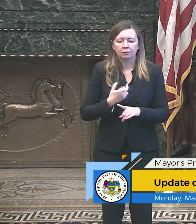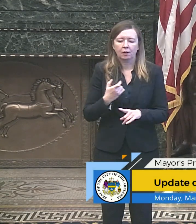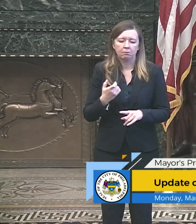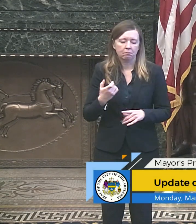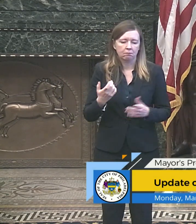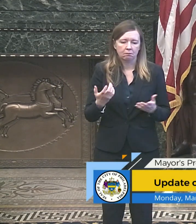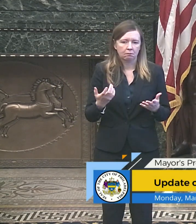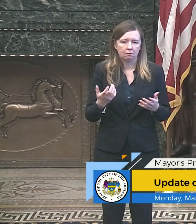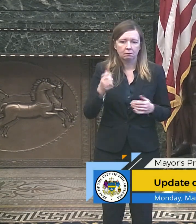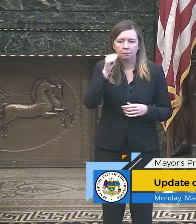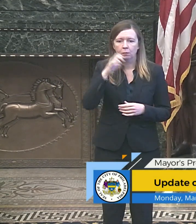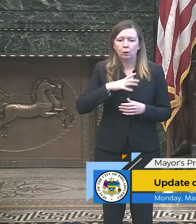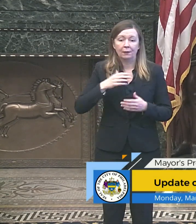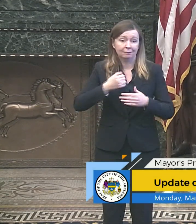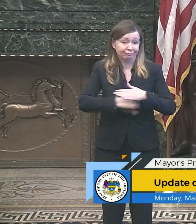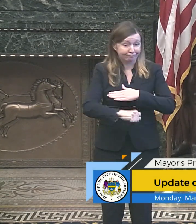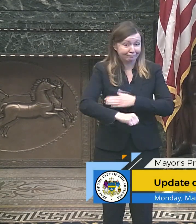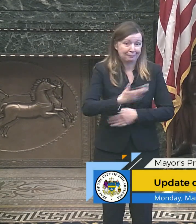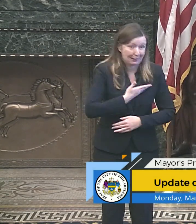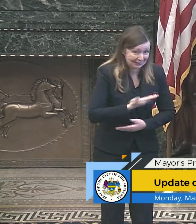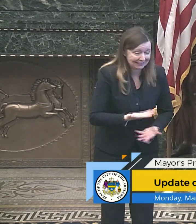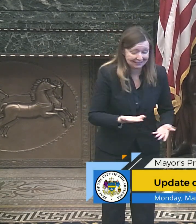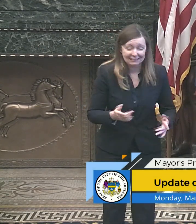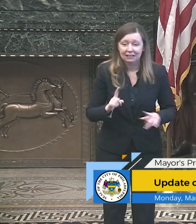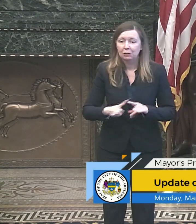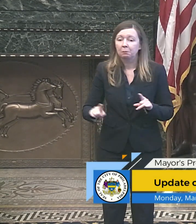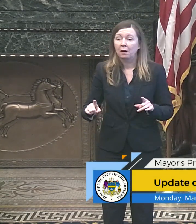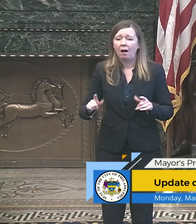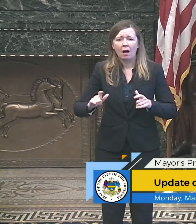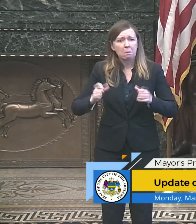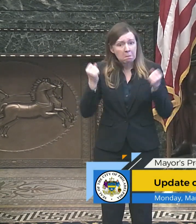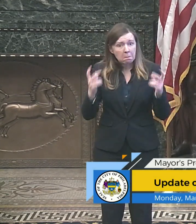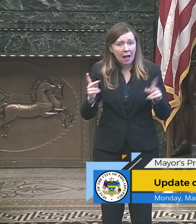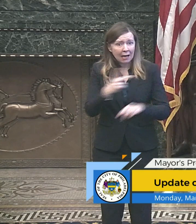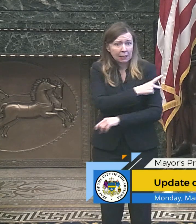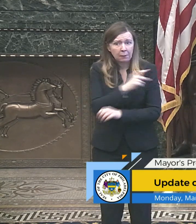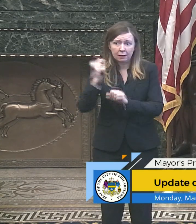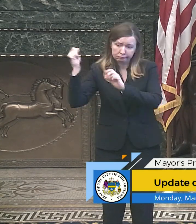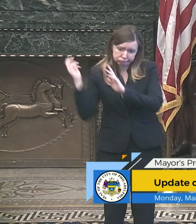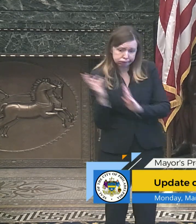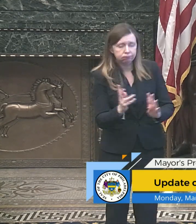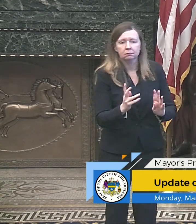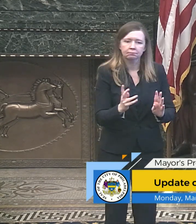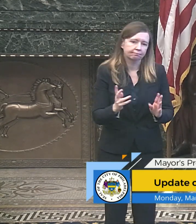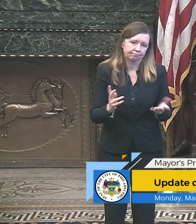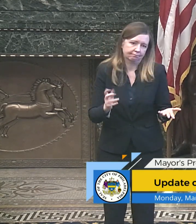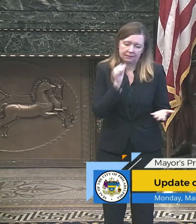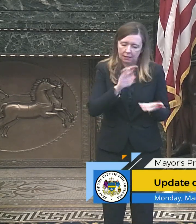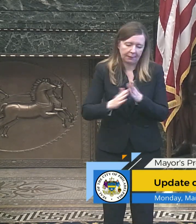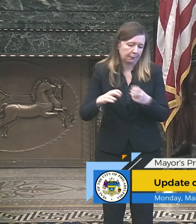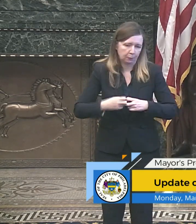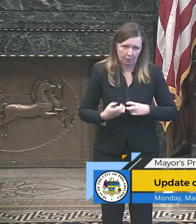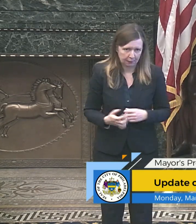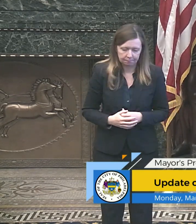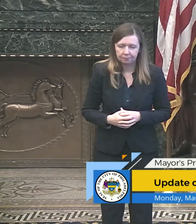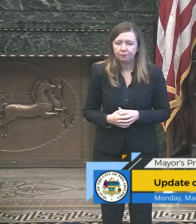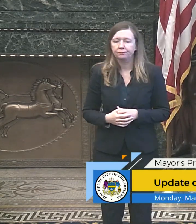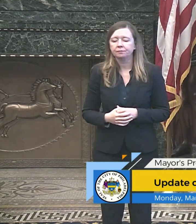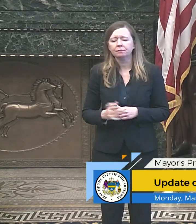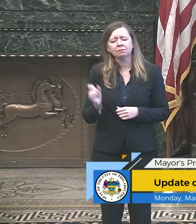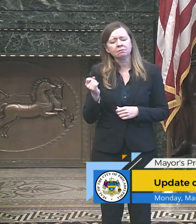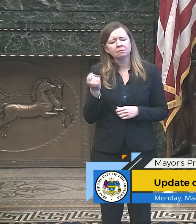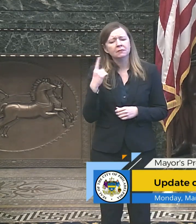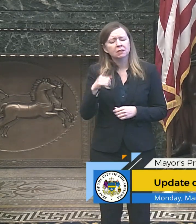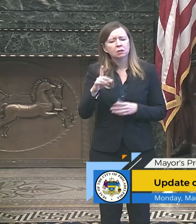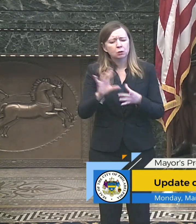women delivering babies, but I have not heard that to be a large number of patients and that has become a problem yet. Because you had mentioned when you were